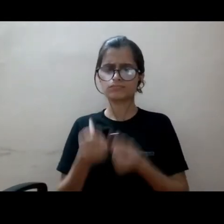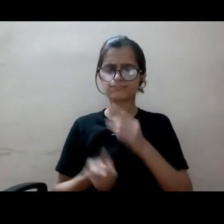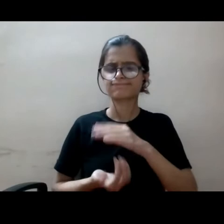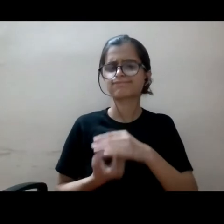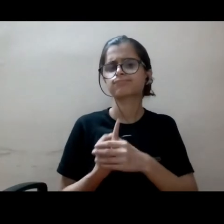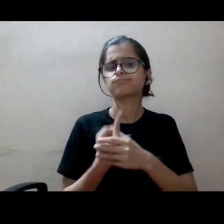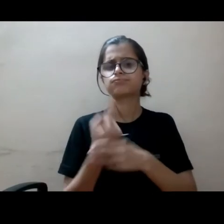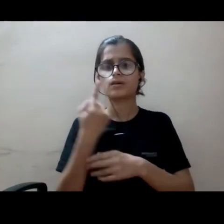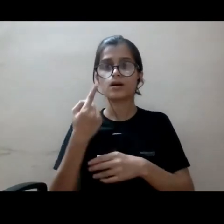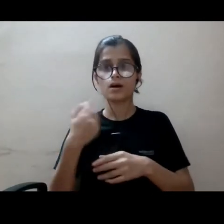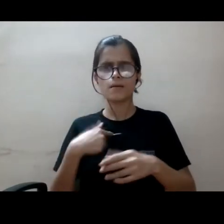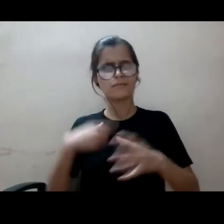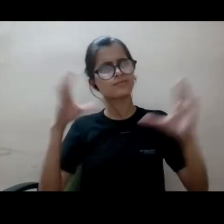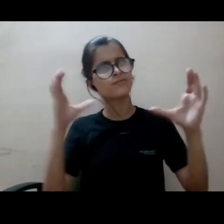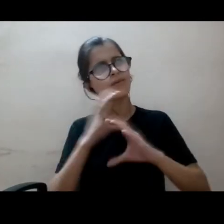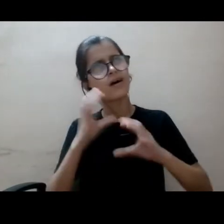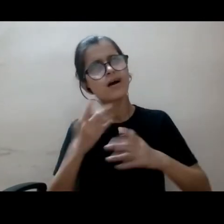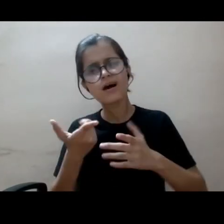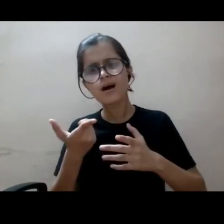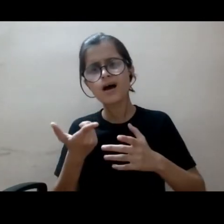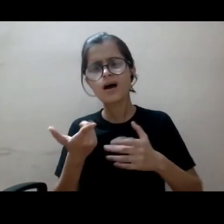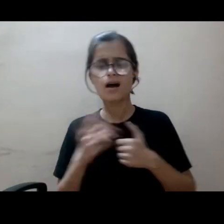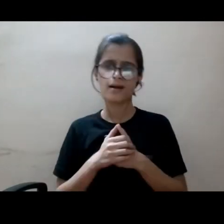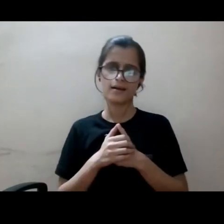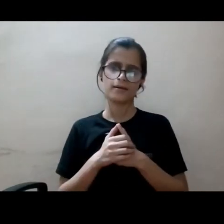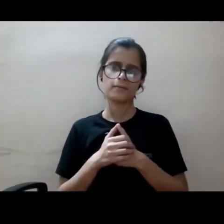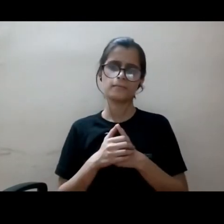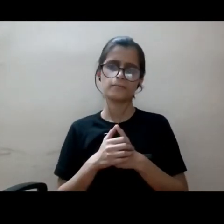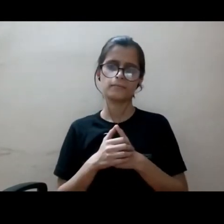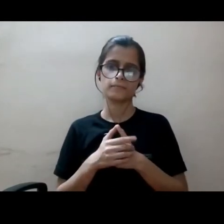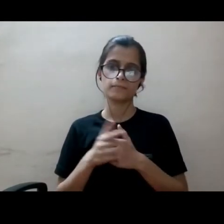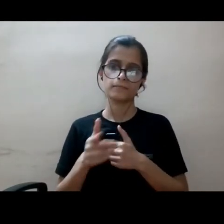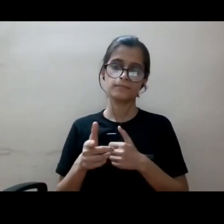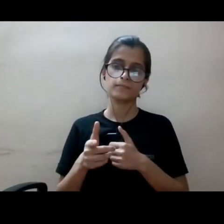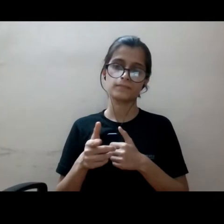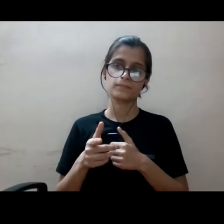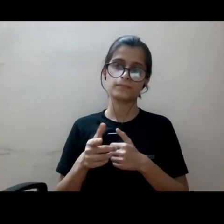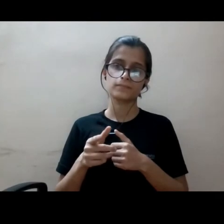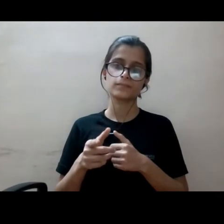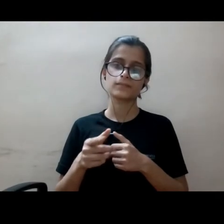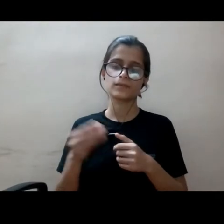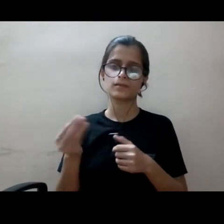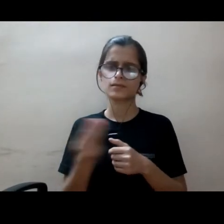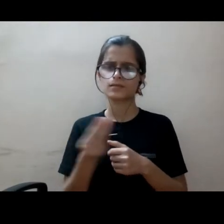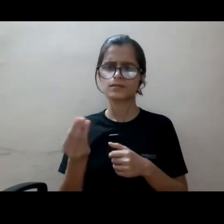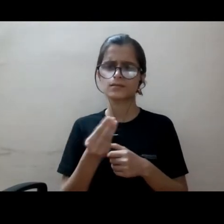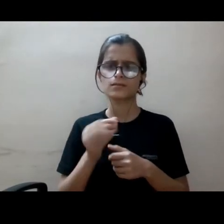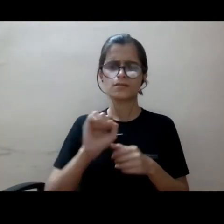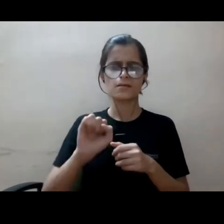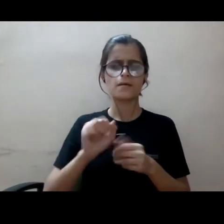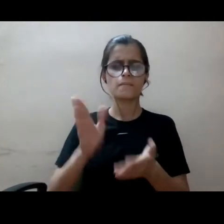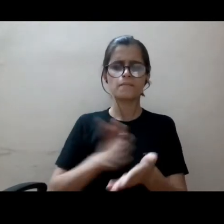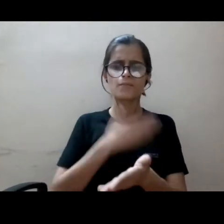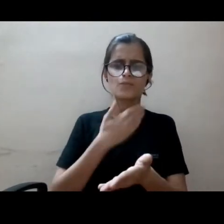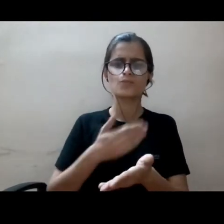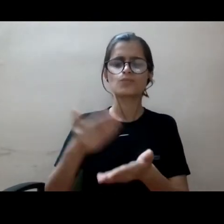say, Van Cliburn. Remember, he was a gangly 23-year-old music prodigy from